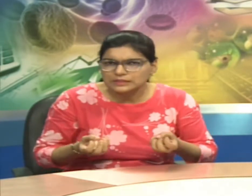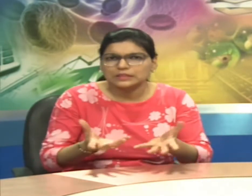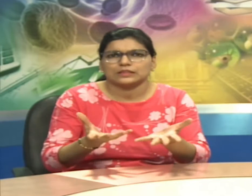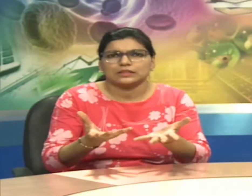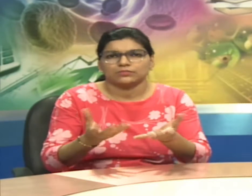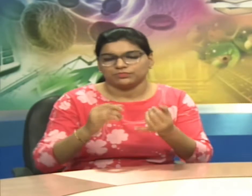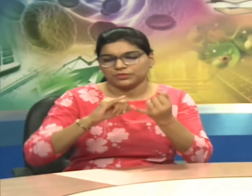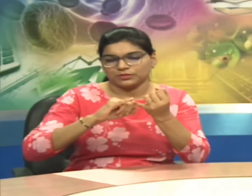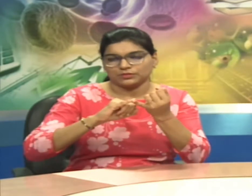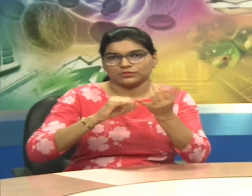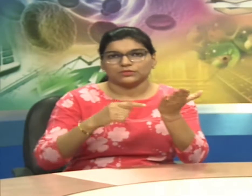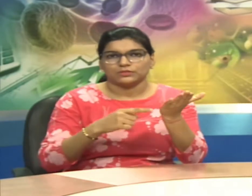Next word is establishment,